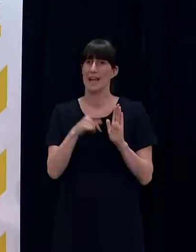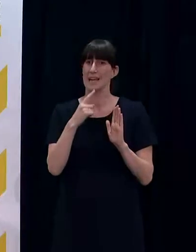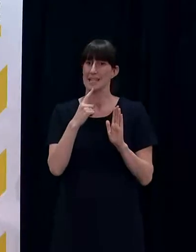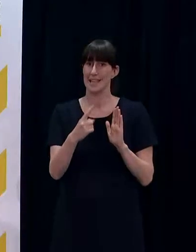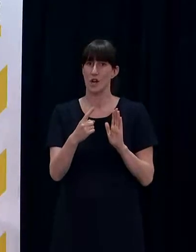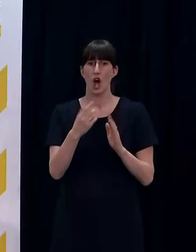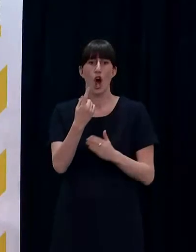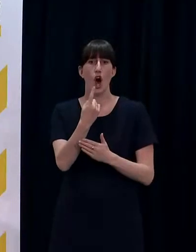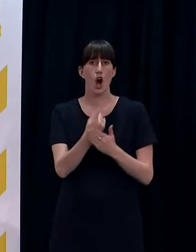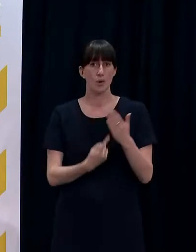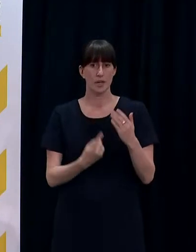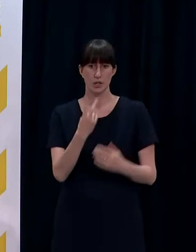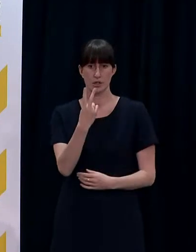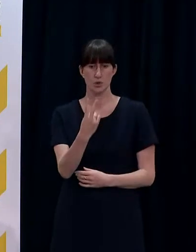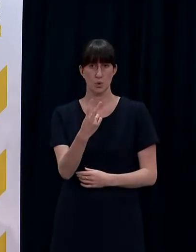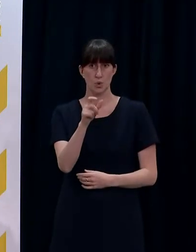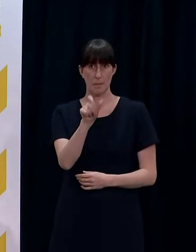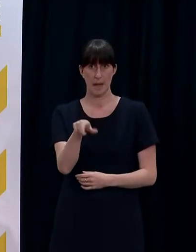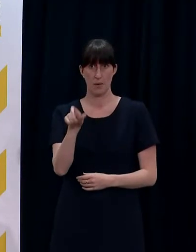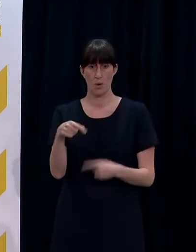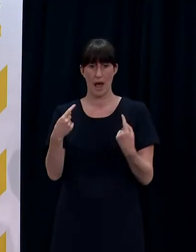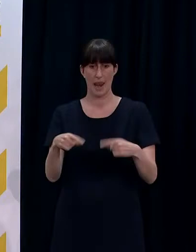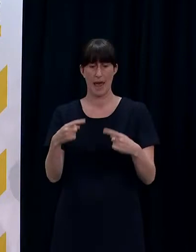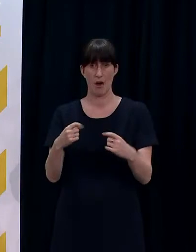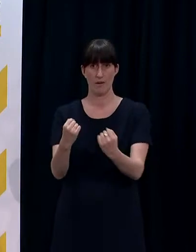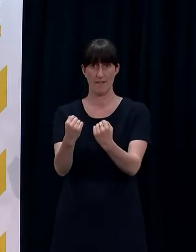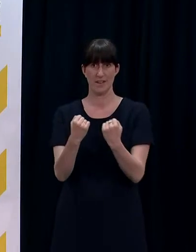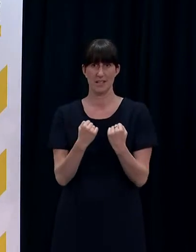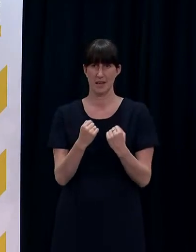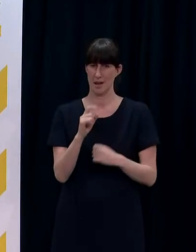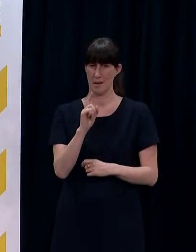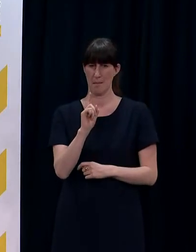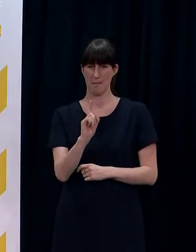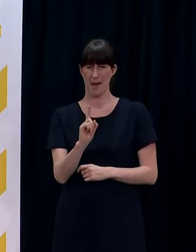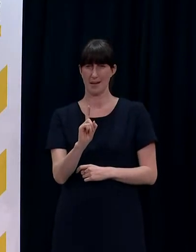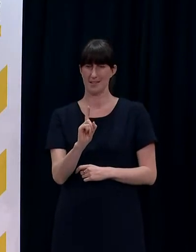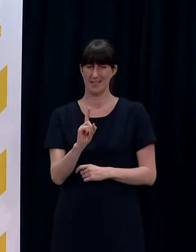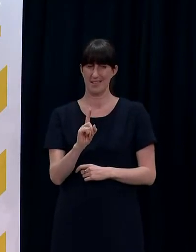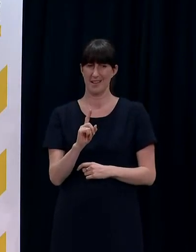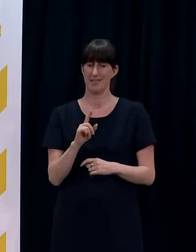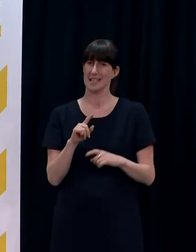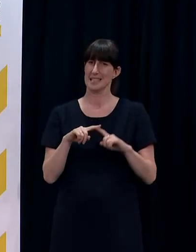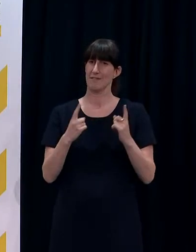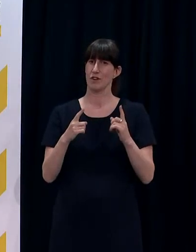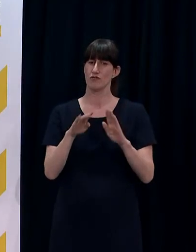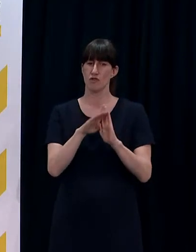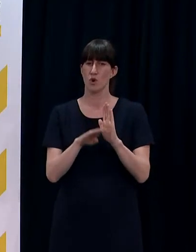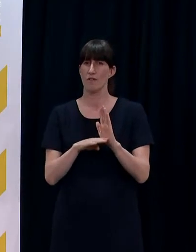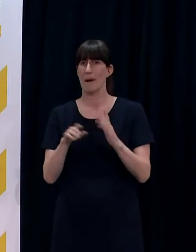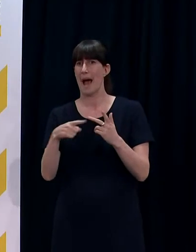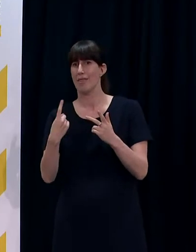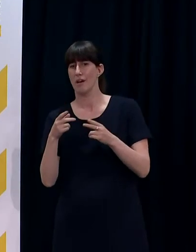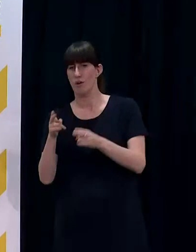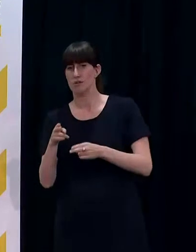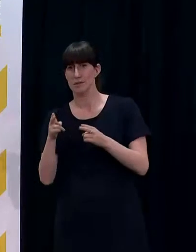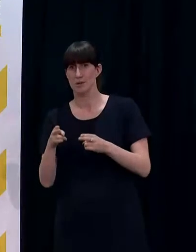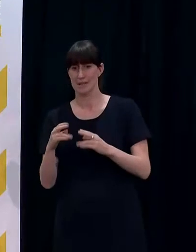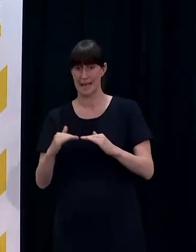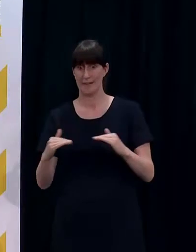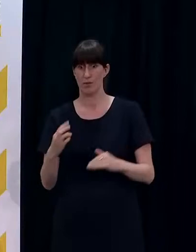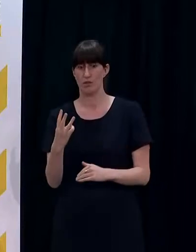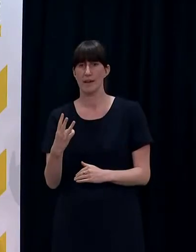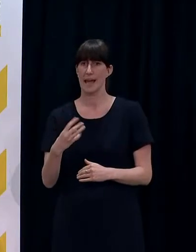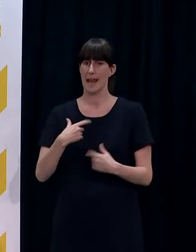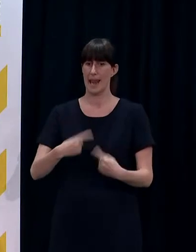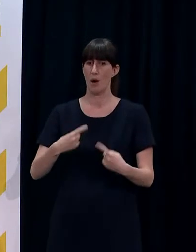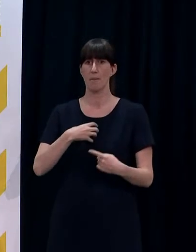other hospitals, even those in level 3, have stricter controls around visitors? I don't have a particular answer to that. Obviously, the way our